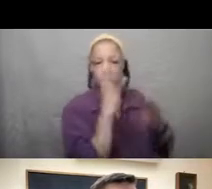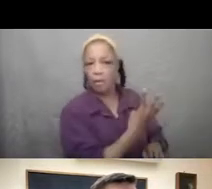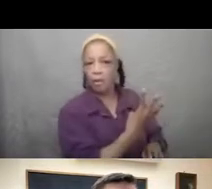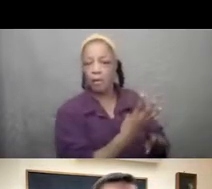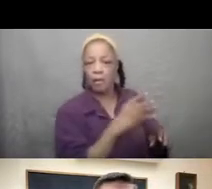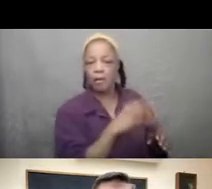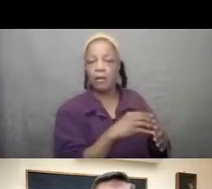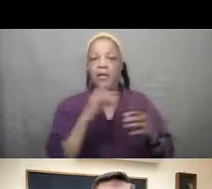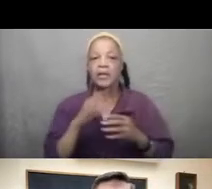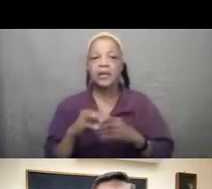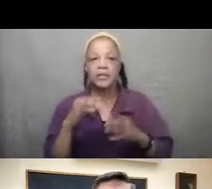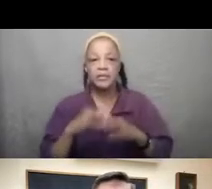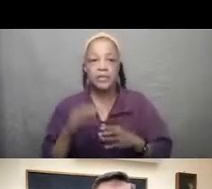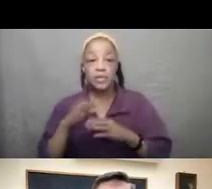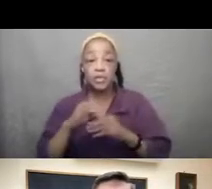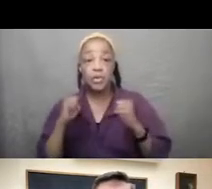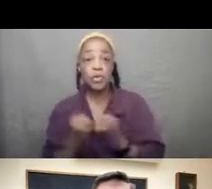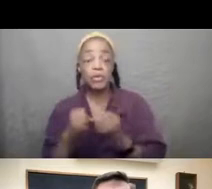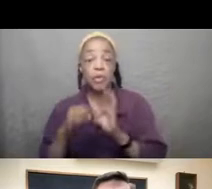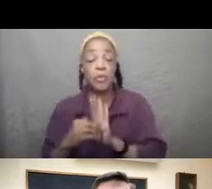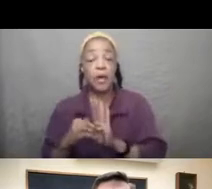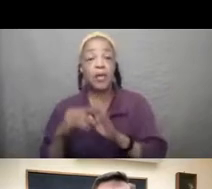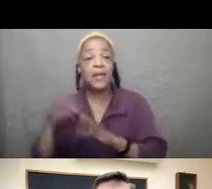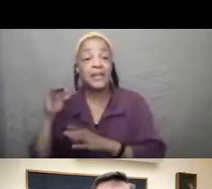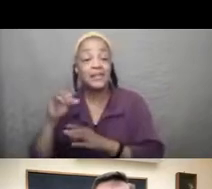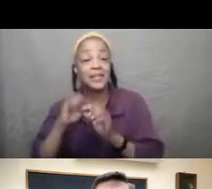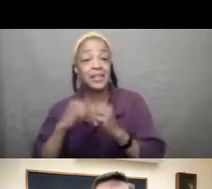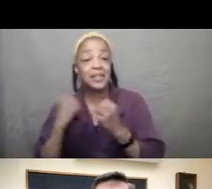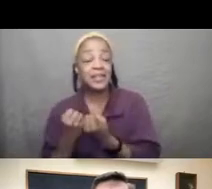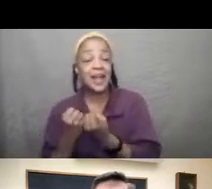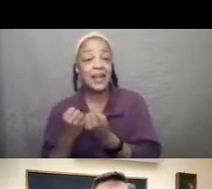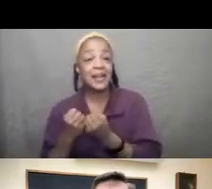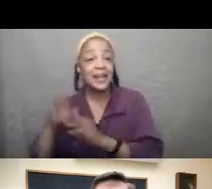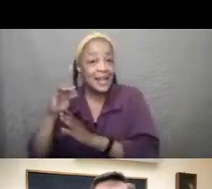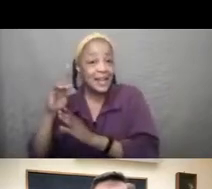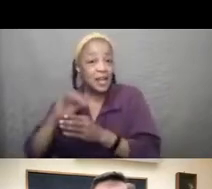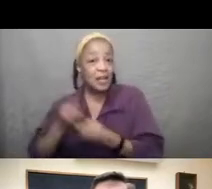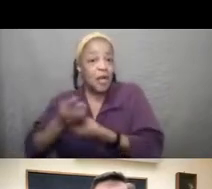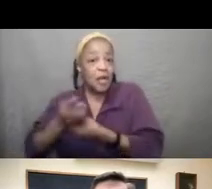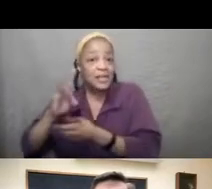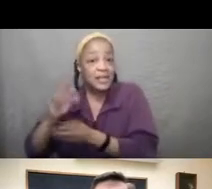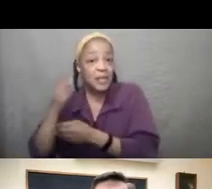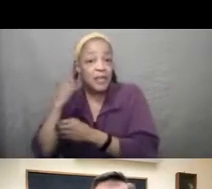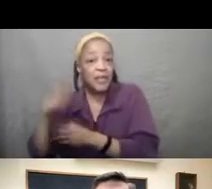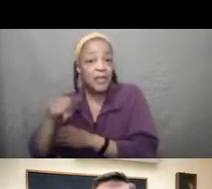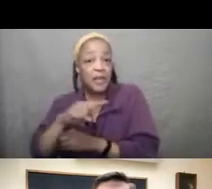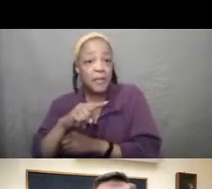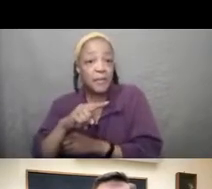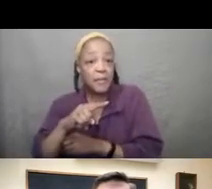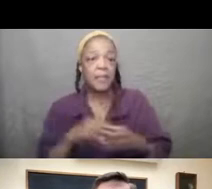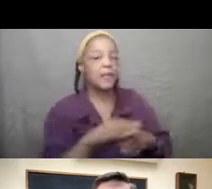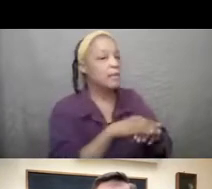social model focused on the way they were disabled by a society built with them out of mind and out of sight. Please slow down.